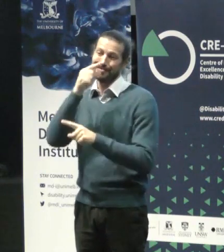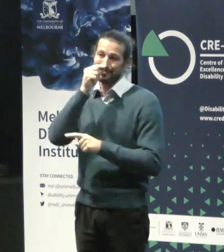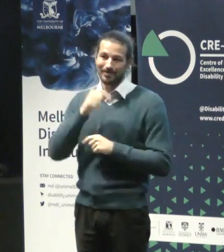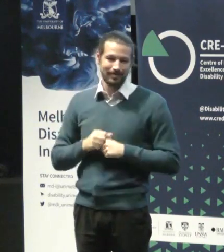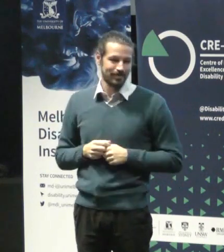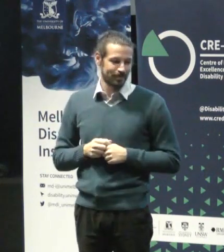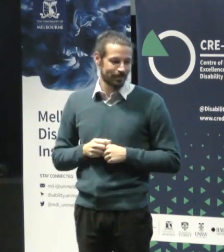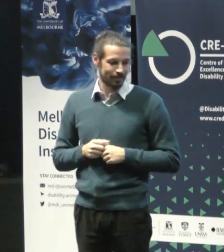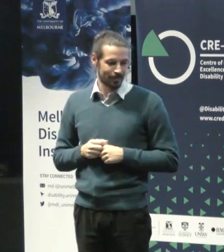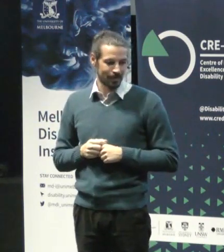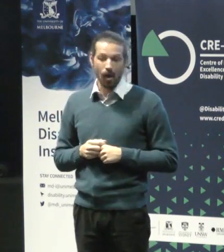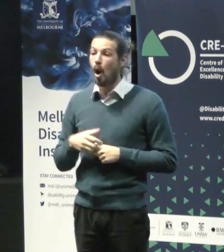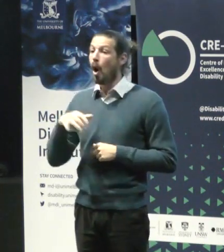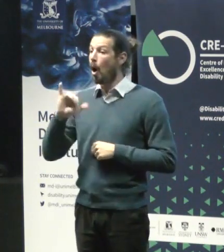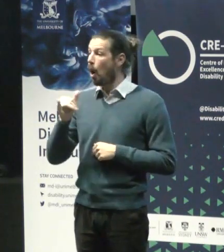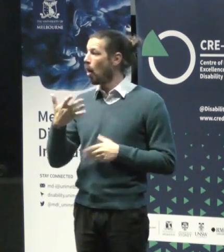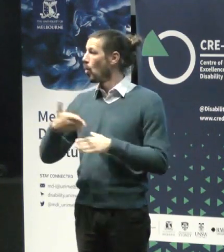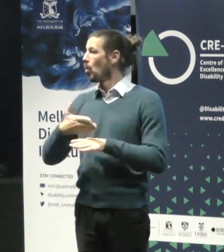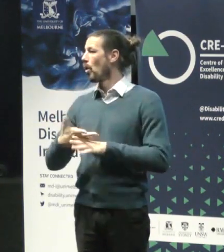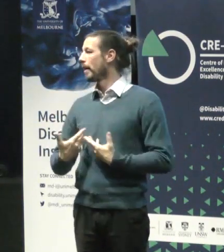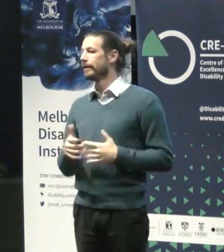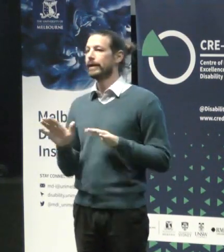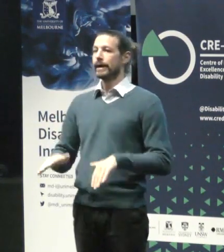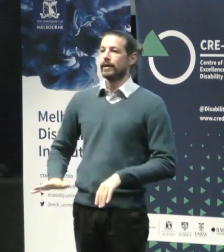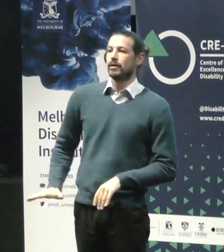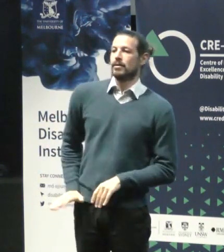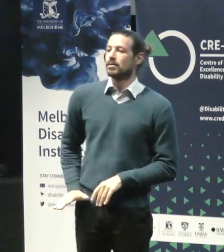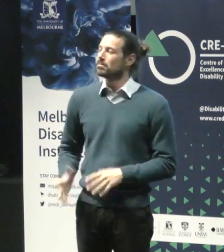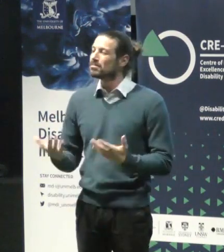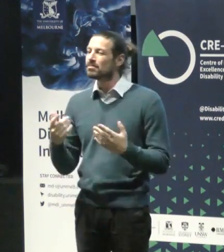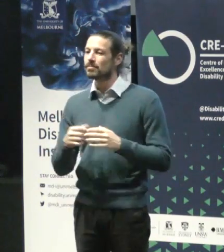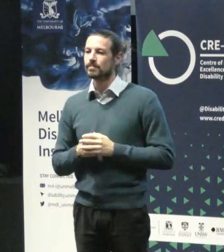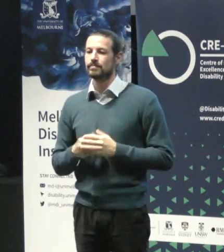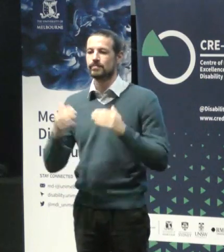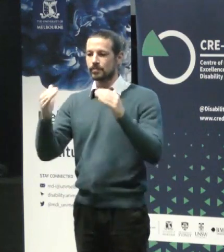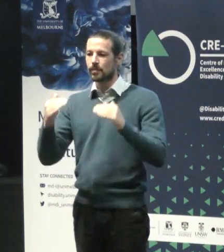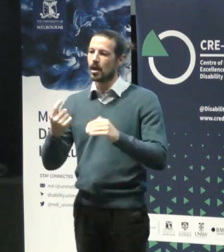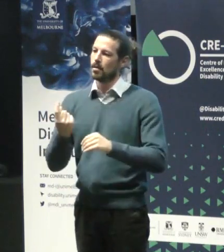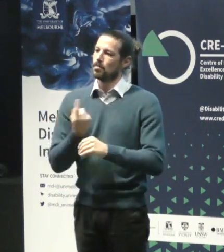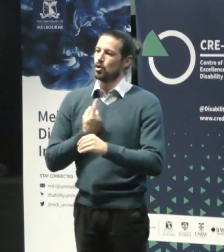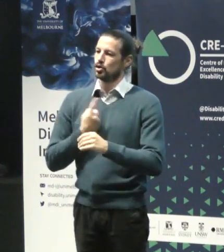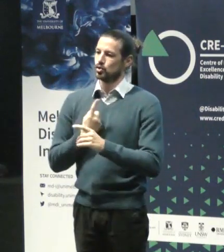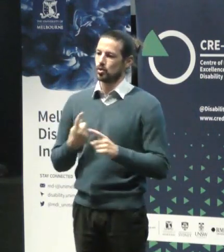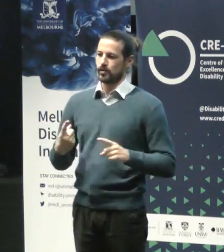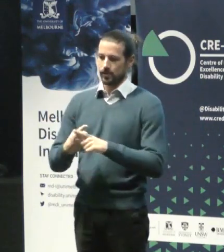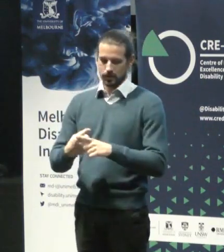but or you might not do it right. You might be slack, like the other quote. And then there's personal conflict.